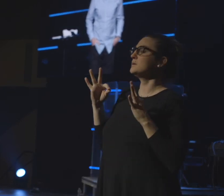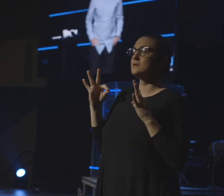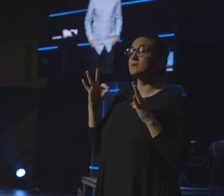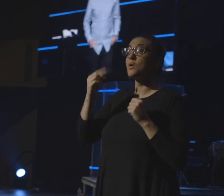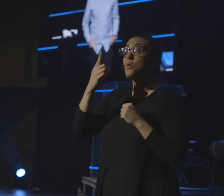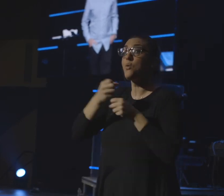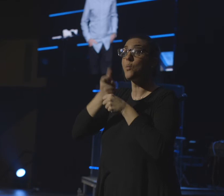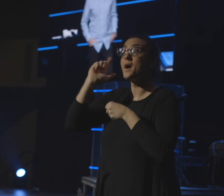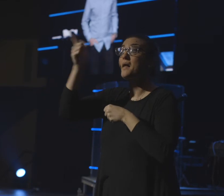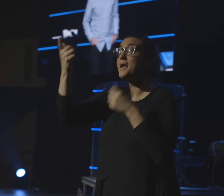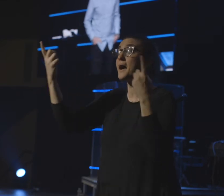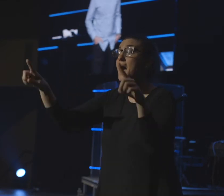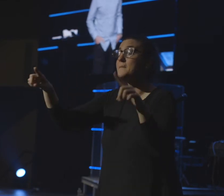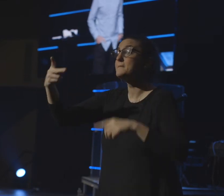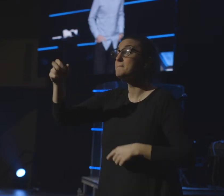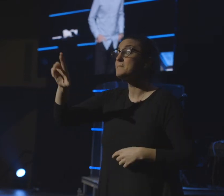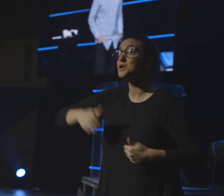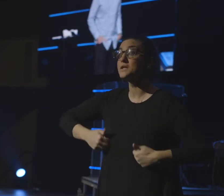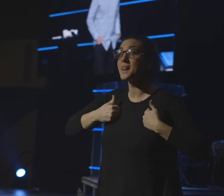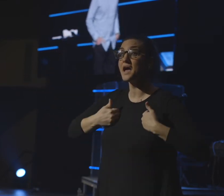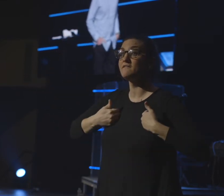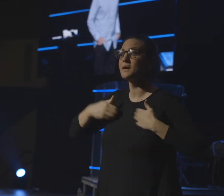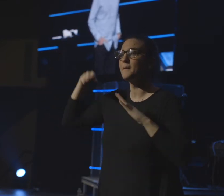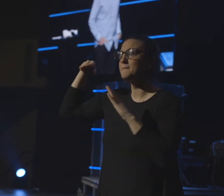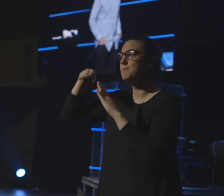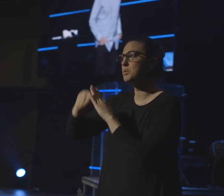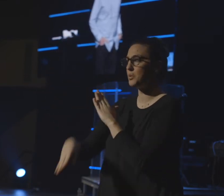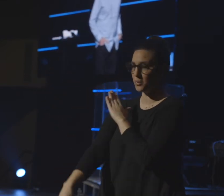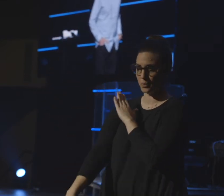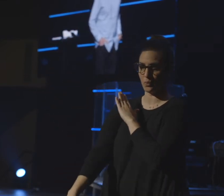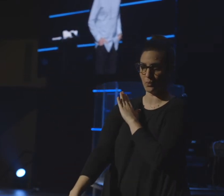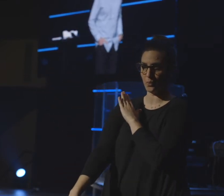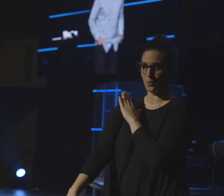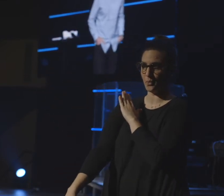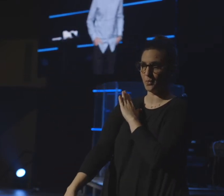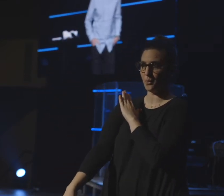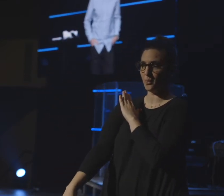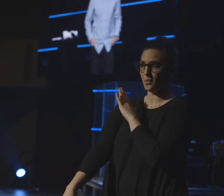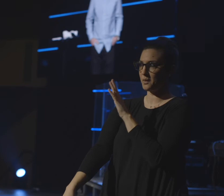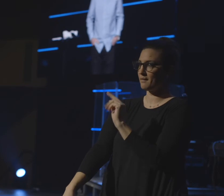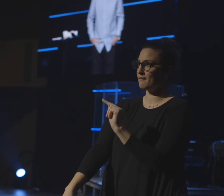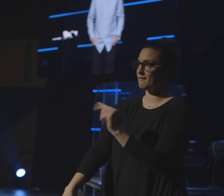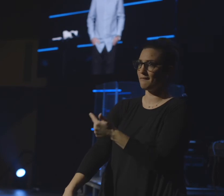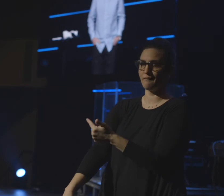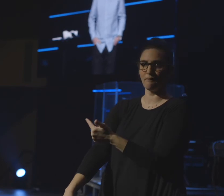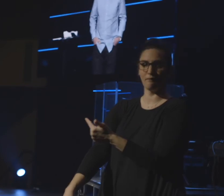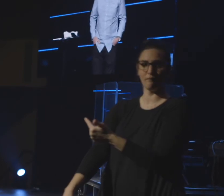Okay. Why? What's the point? Did Jesus have poor discernment? Was Jesus not a good read of